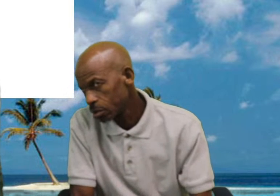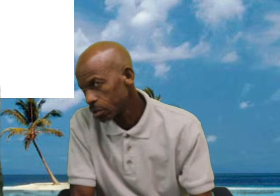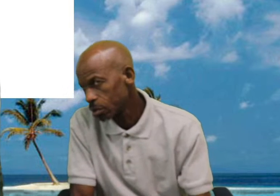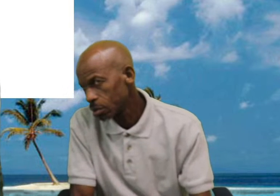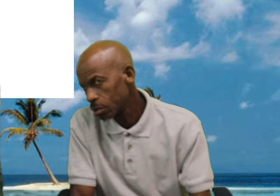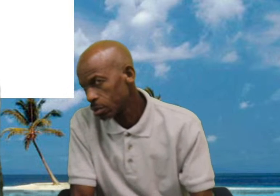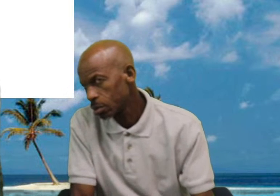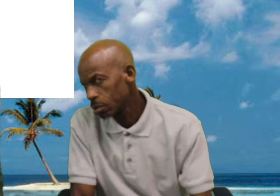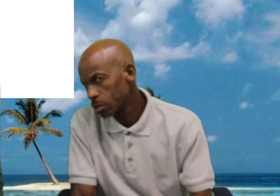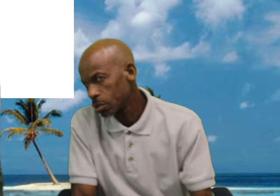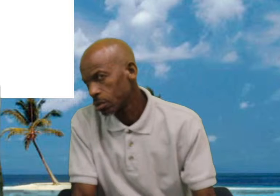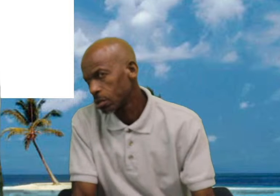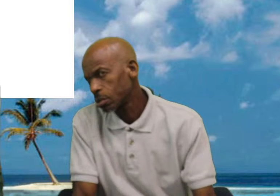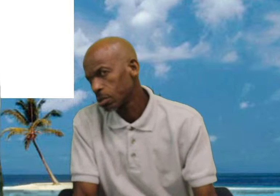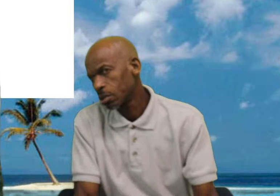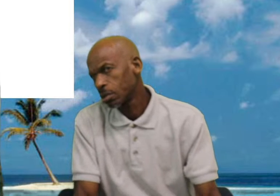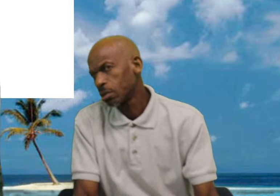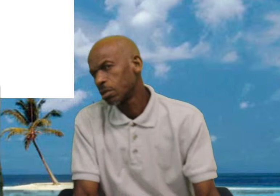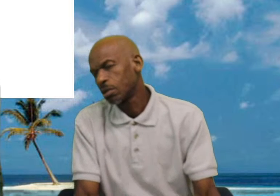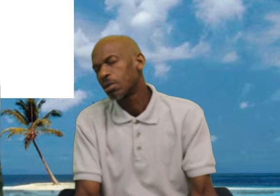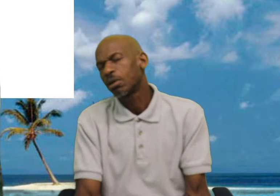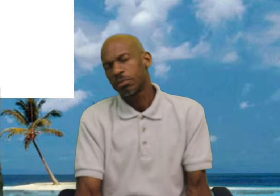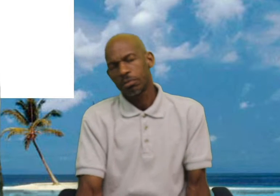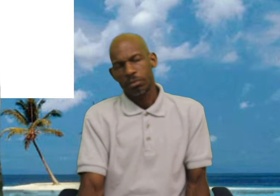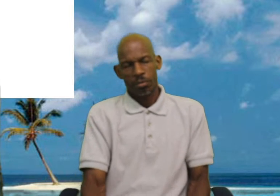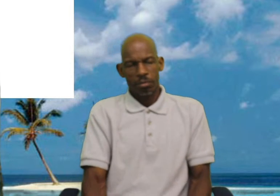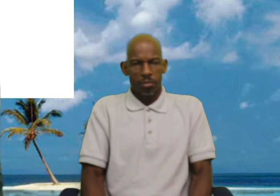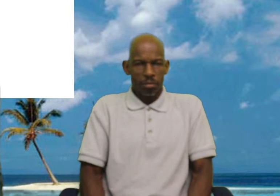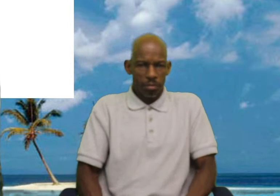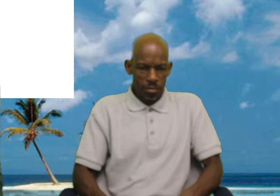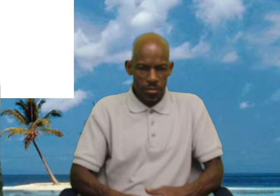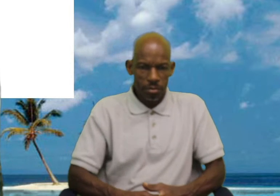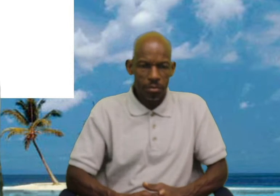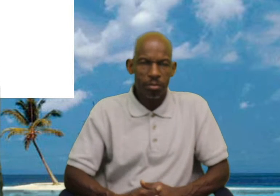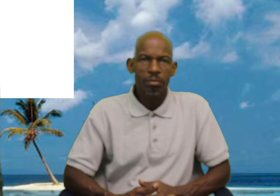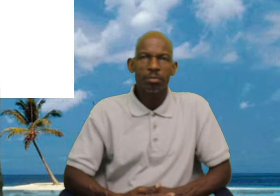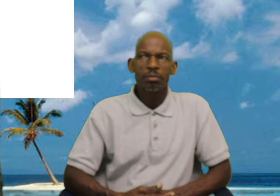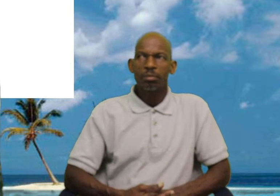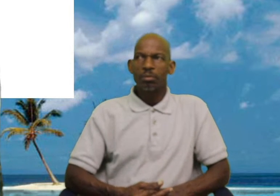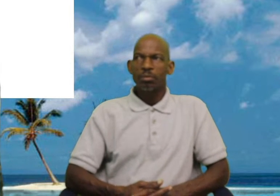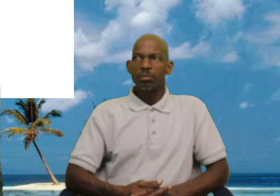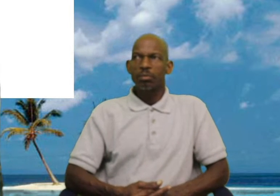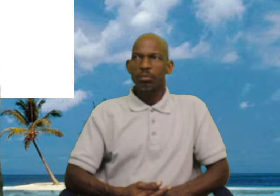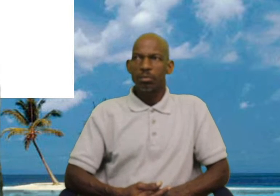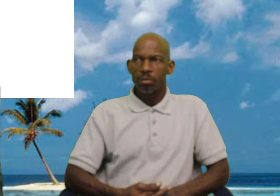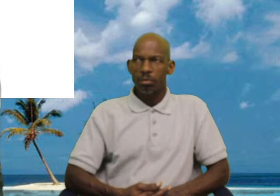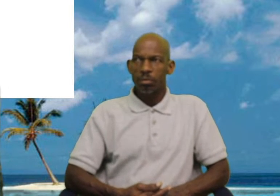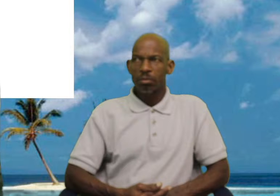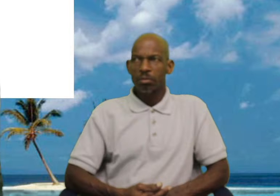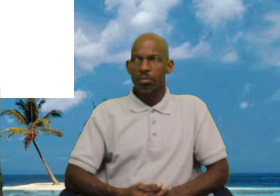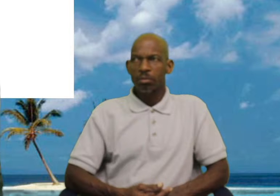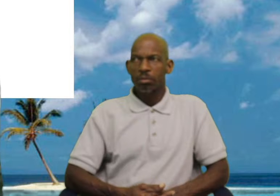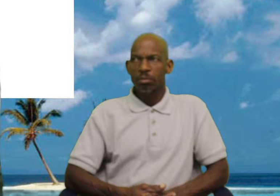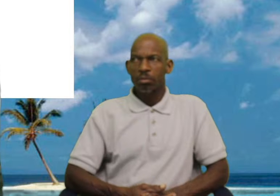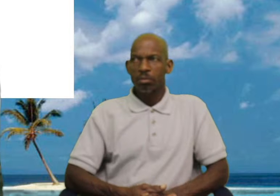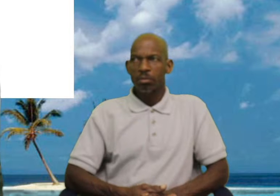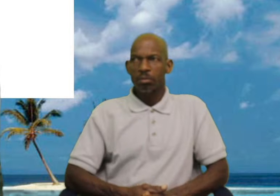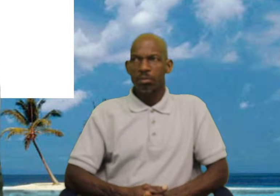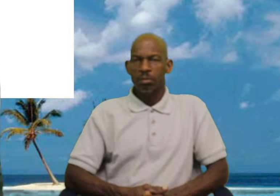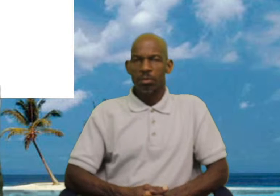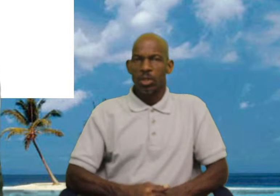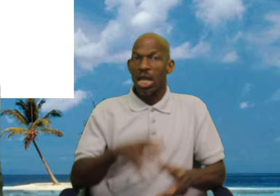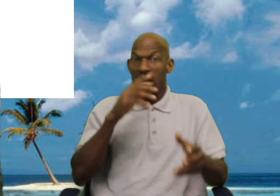Now, I am not doing all the pronouns today because I want to, I'm taking my time, right? So I know I did not finish